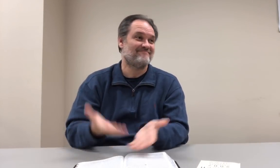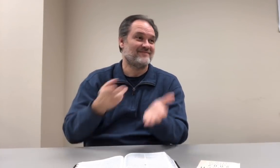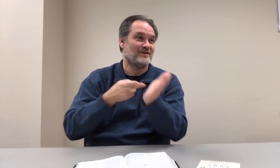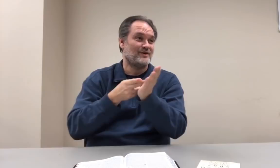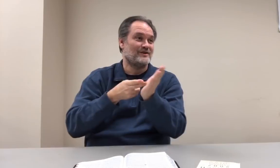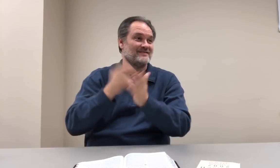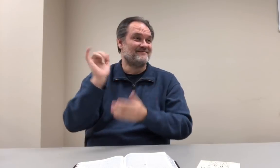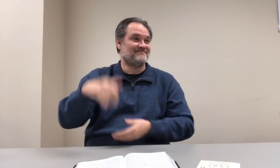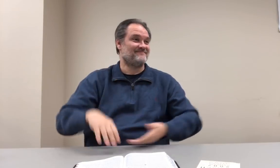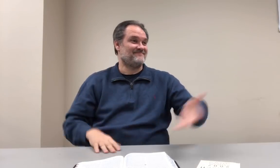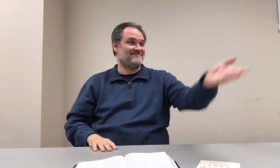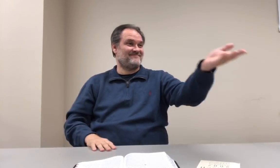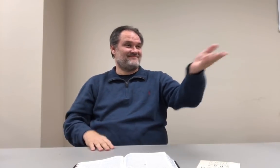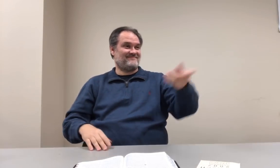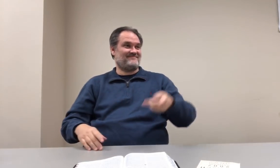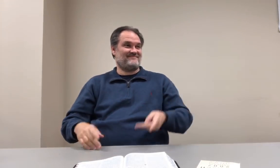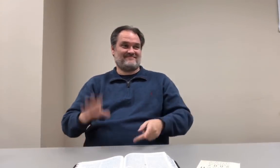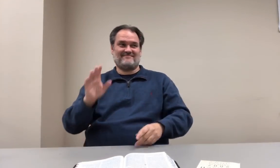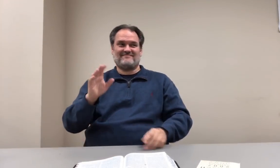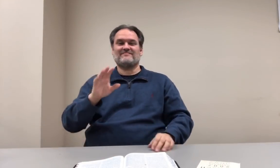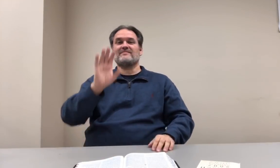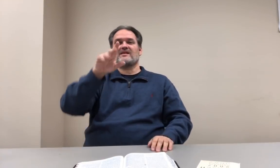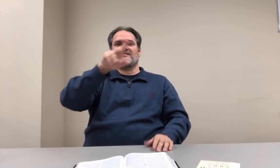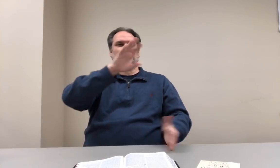She can put on some of the different clothes.